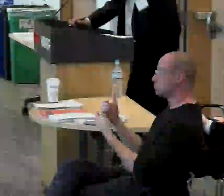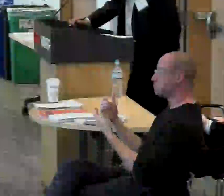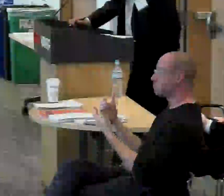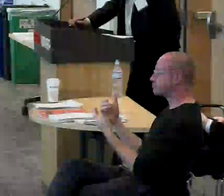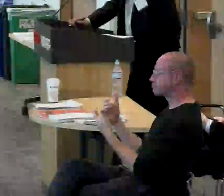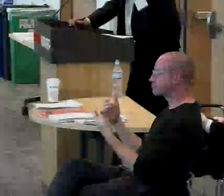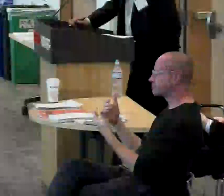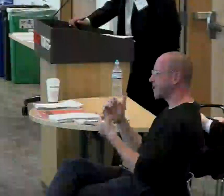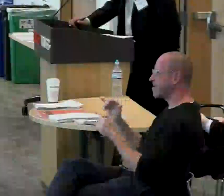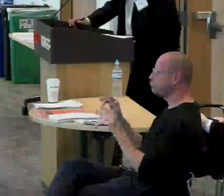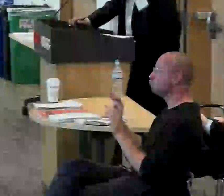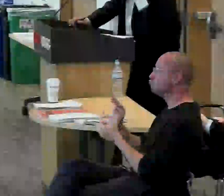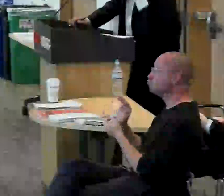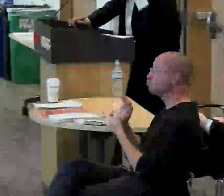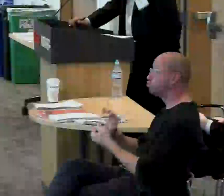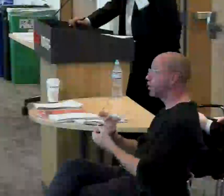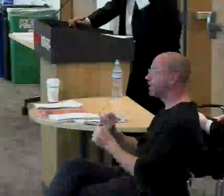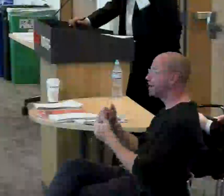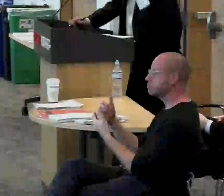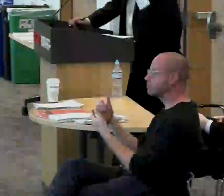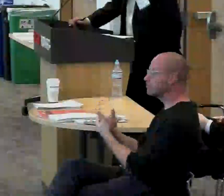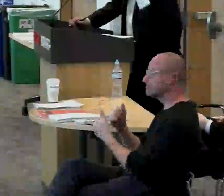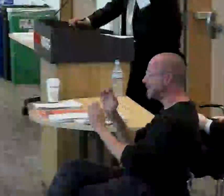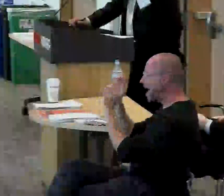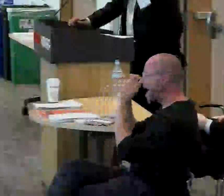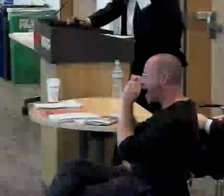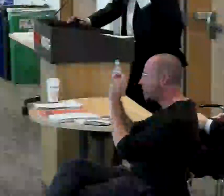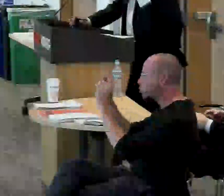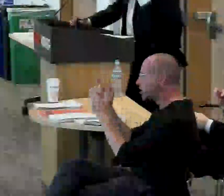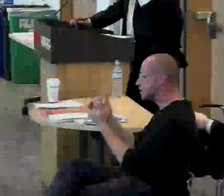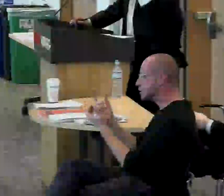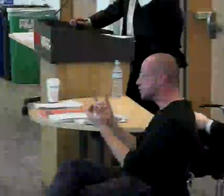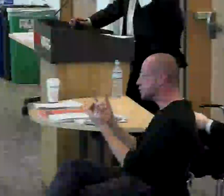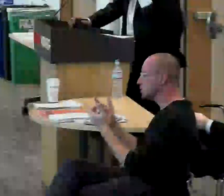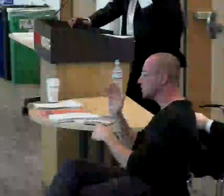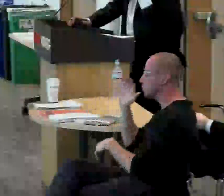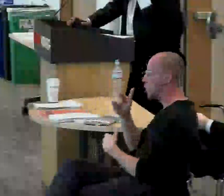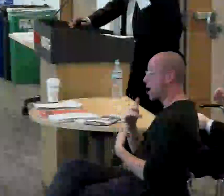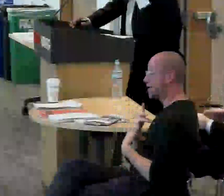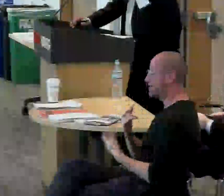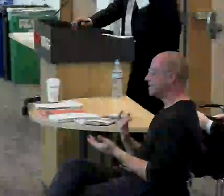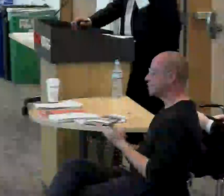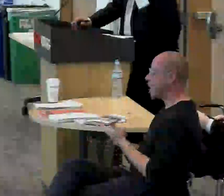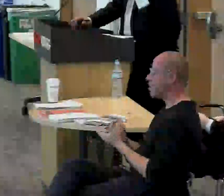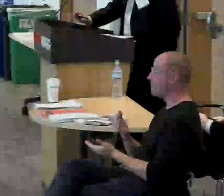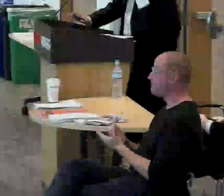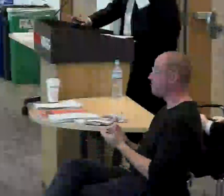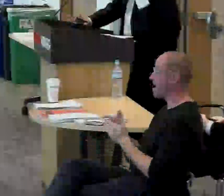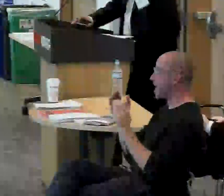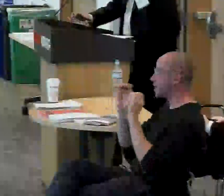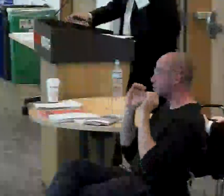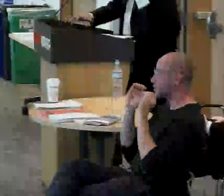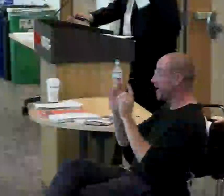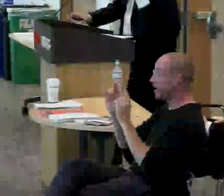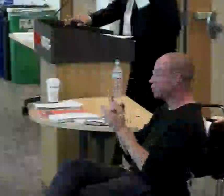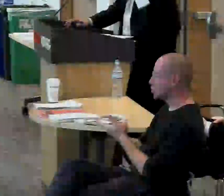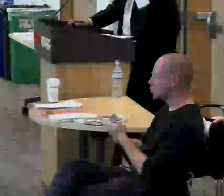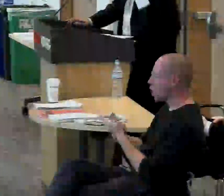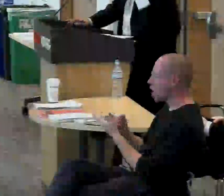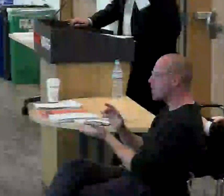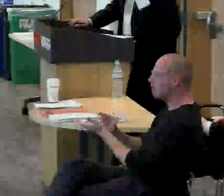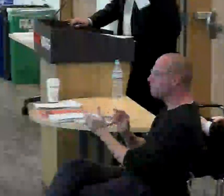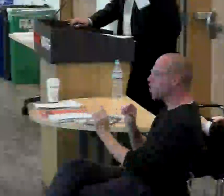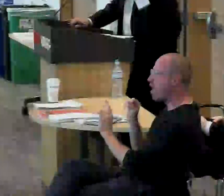education. A lot of times we talk about financial education classes and talk about fraud and kind of know what you're doing and some of these